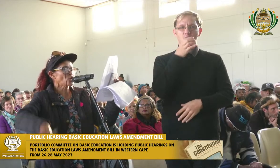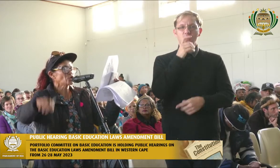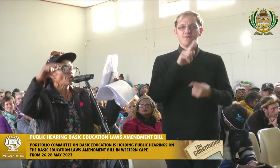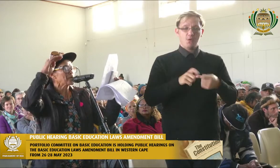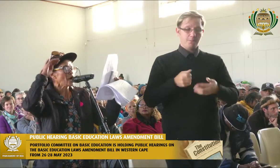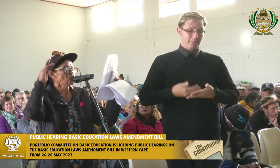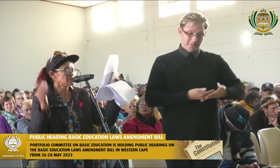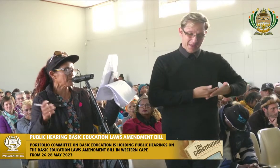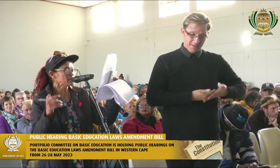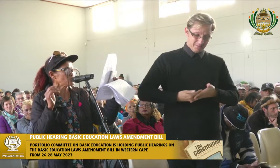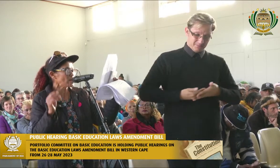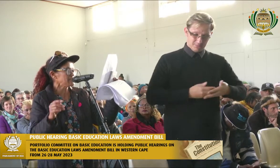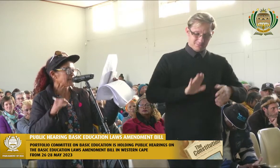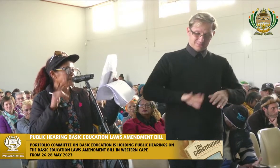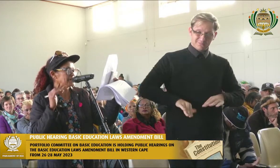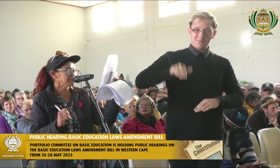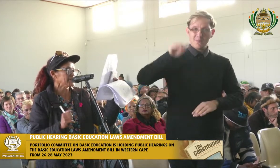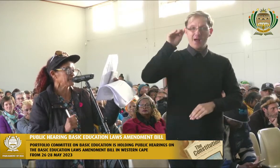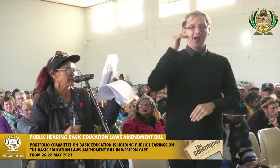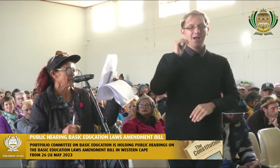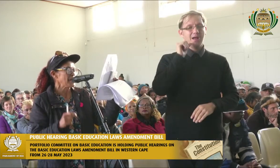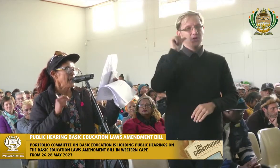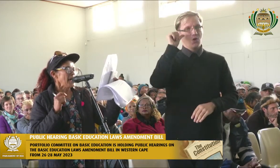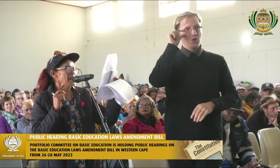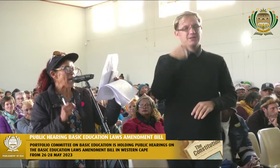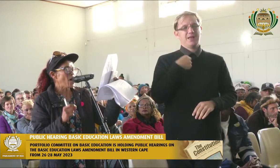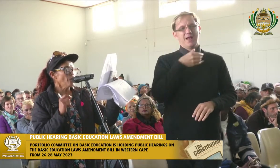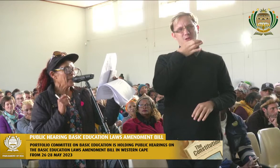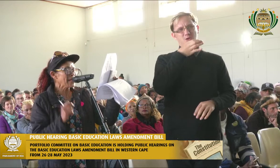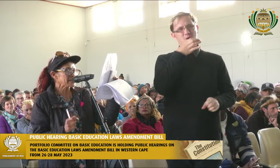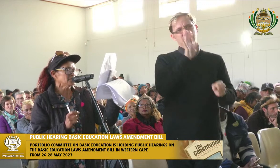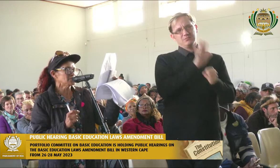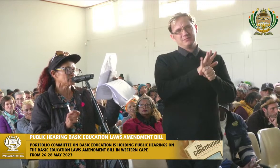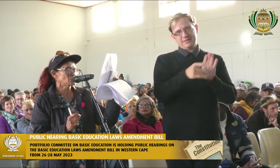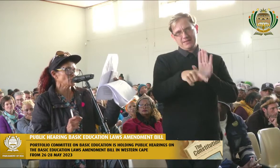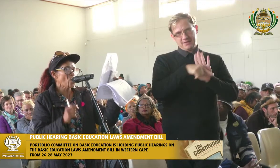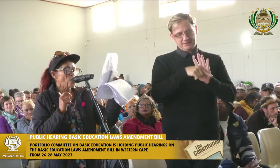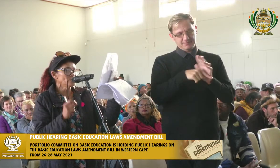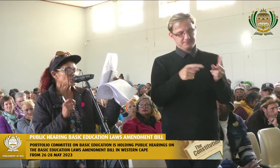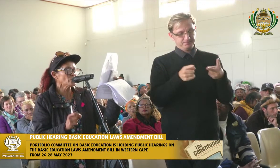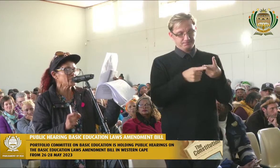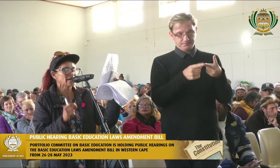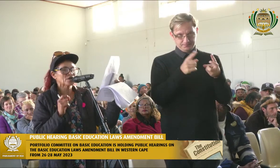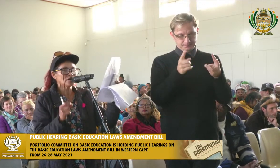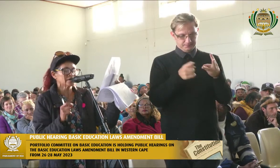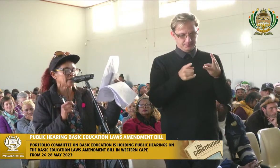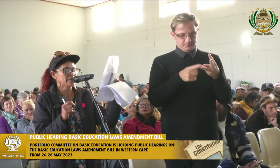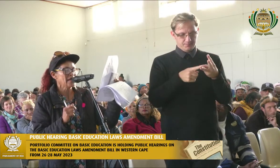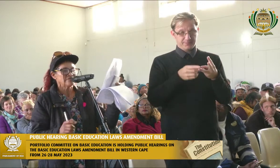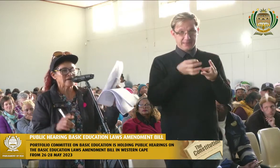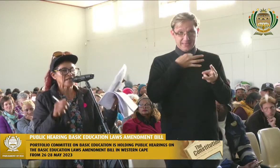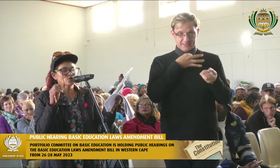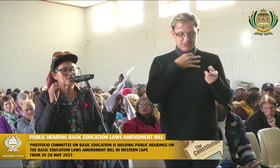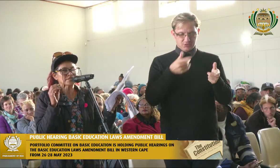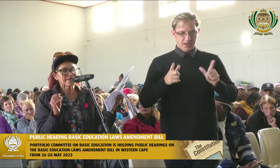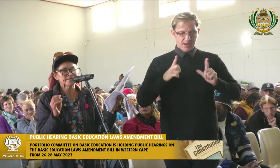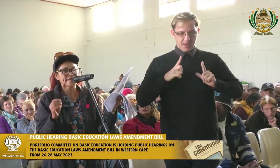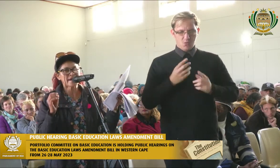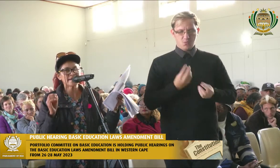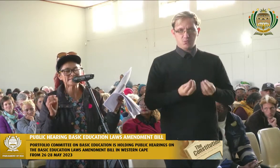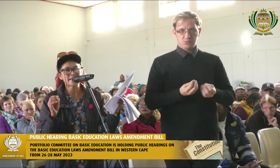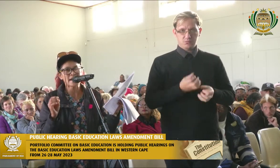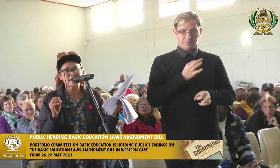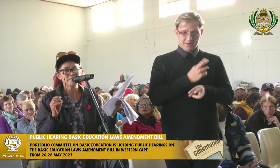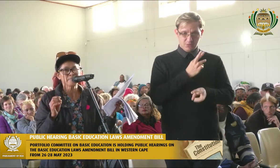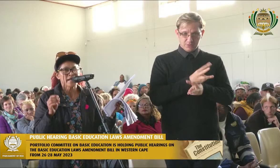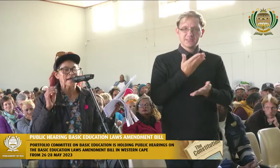baba tot op die oudste persoon wat lewe. Allow parents to homeschool their children. Want as ons kyk na